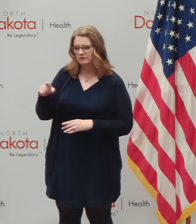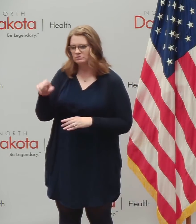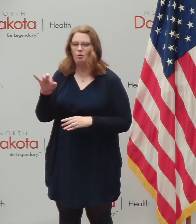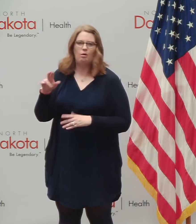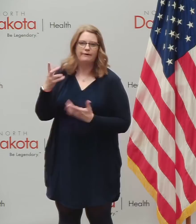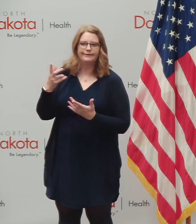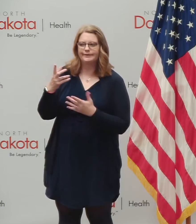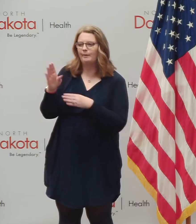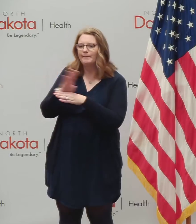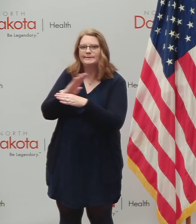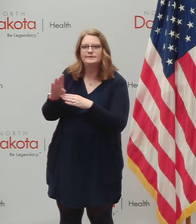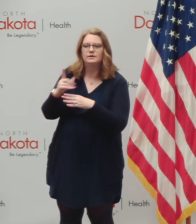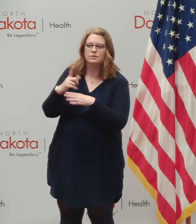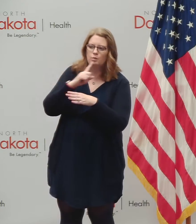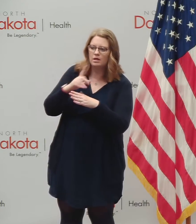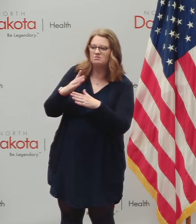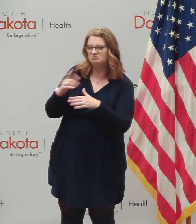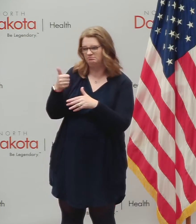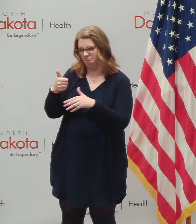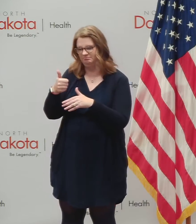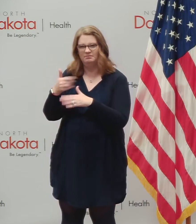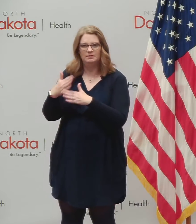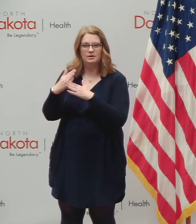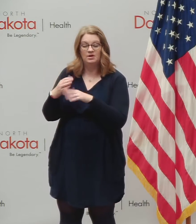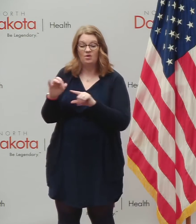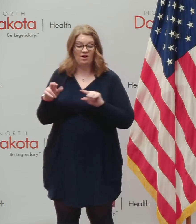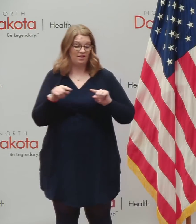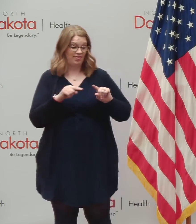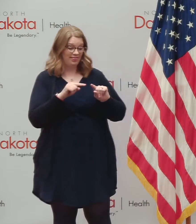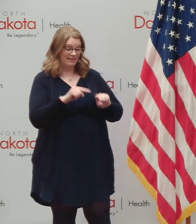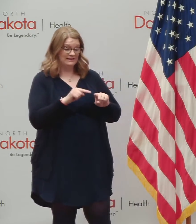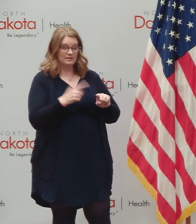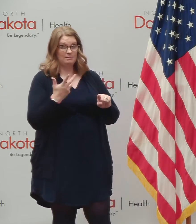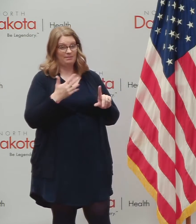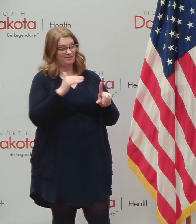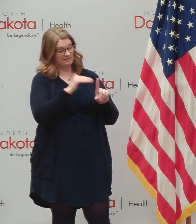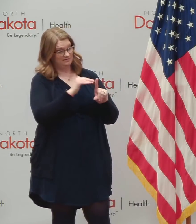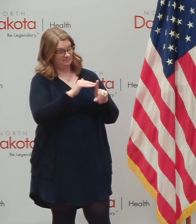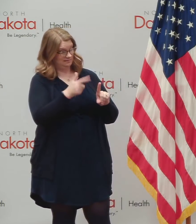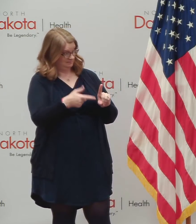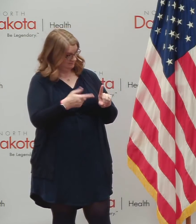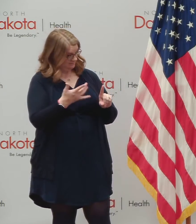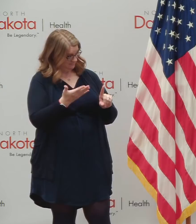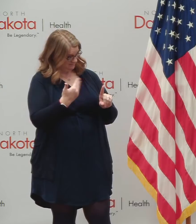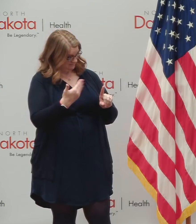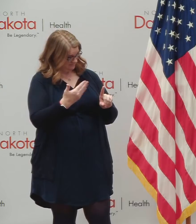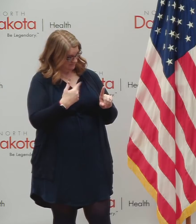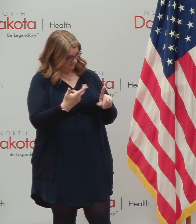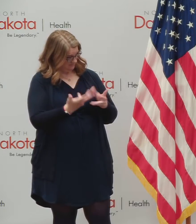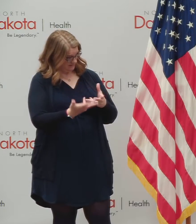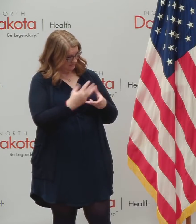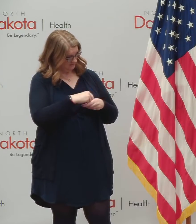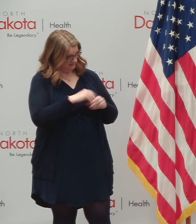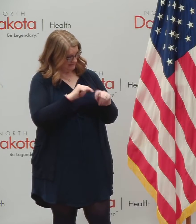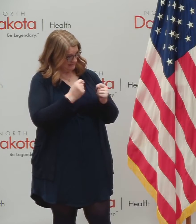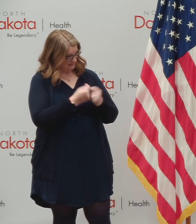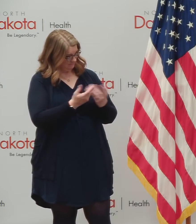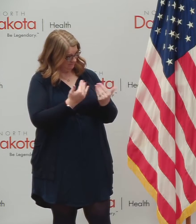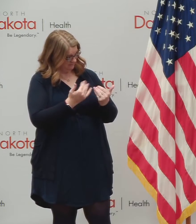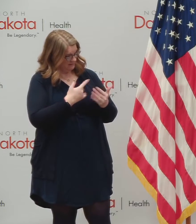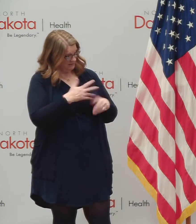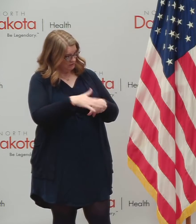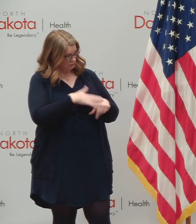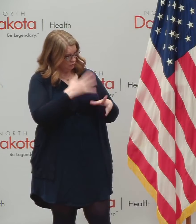know ones that they may need to swing by and have a visit and say, hey, we need you to be part of the team to help